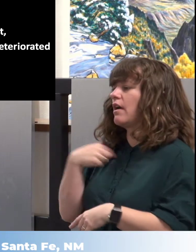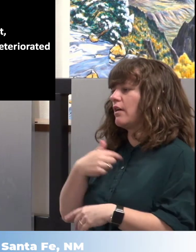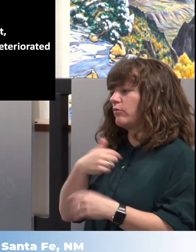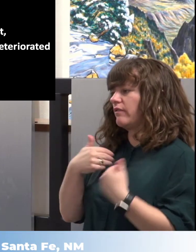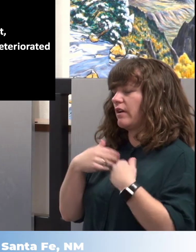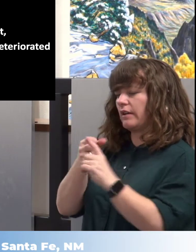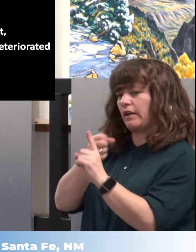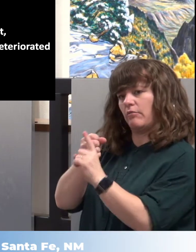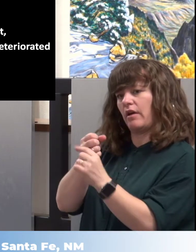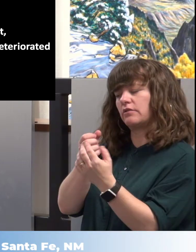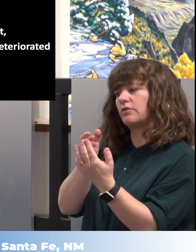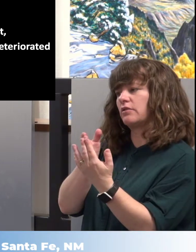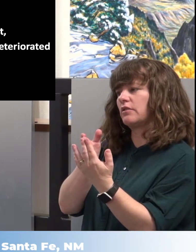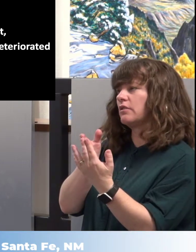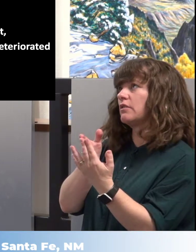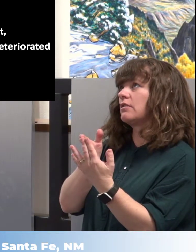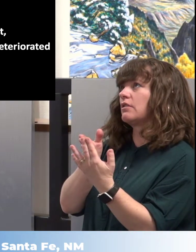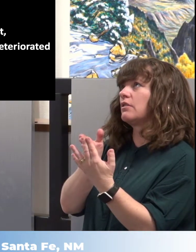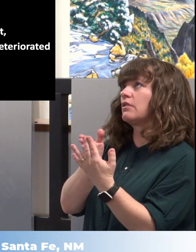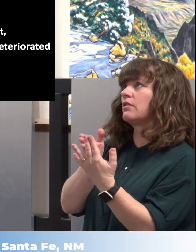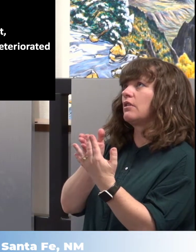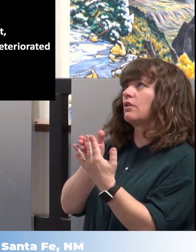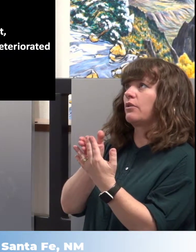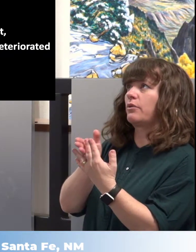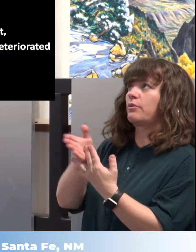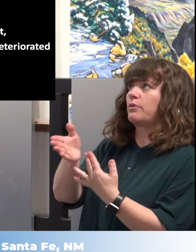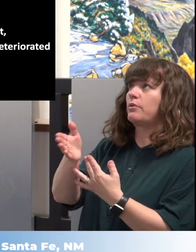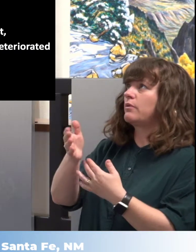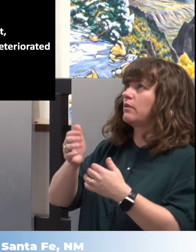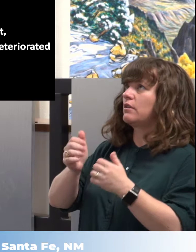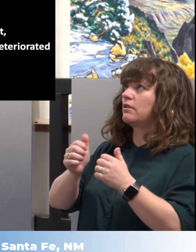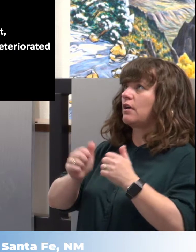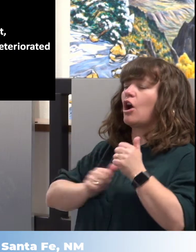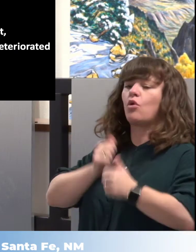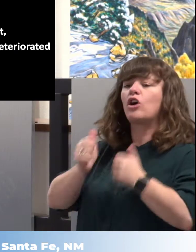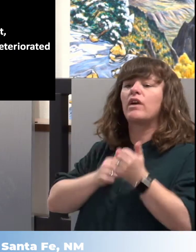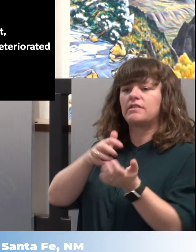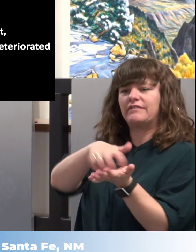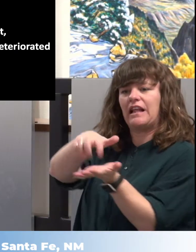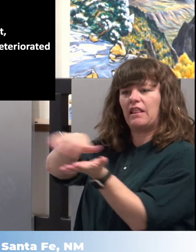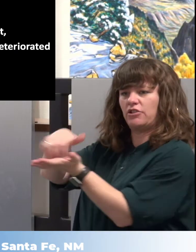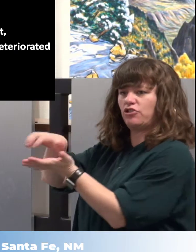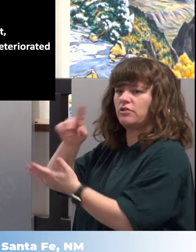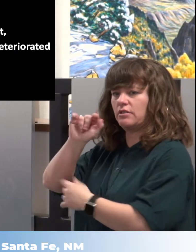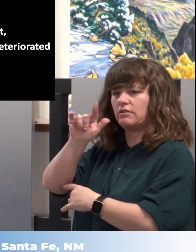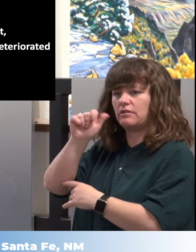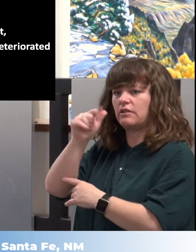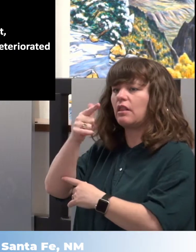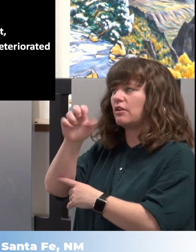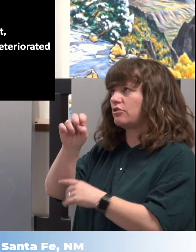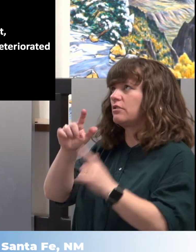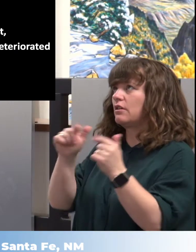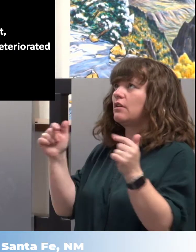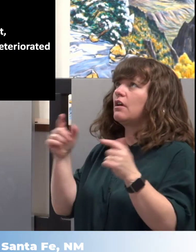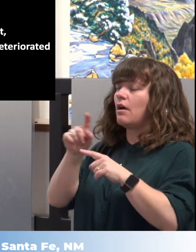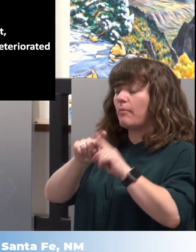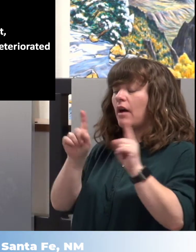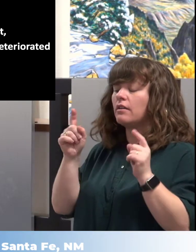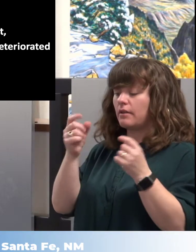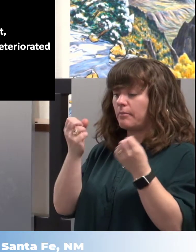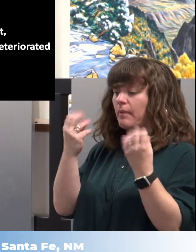aggressive tillage and those kinds of things. But I think people have forgotten about the soil microbiome to some extent. And this poor